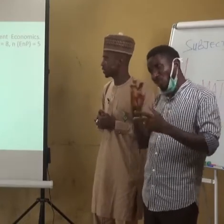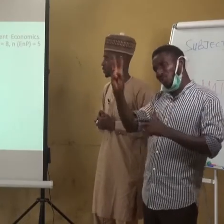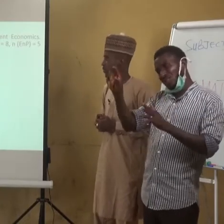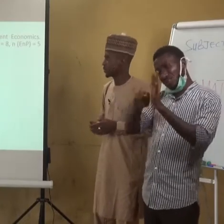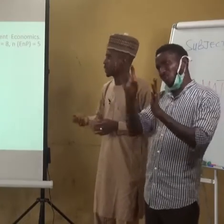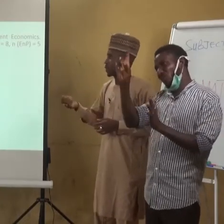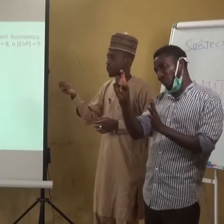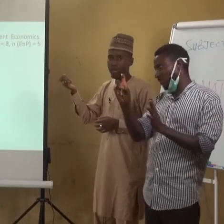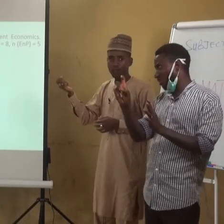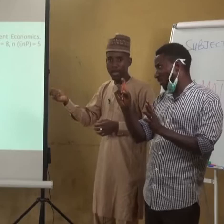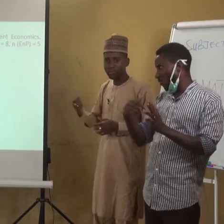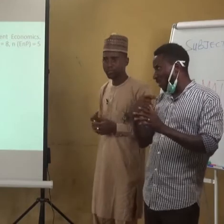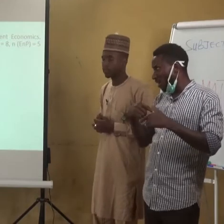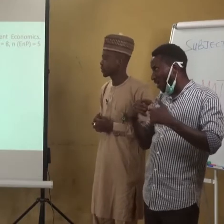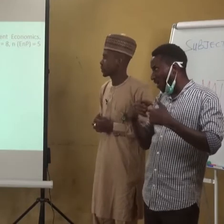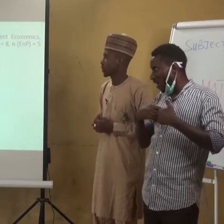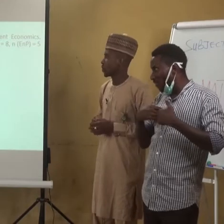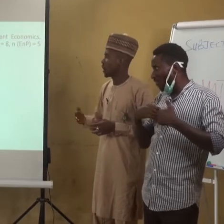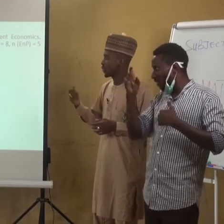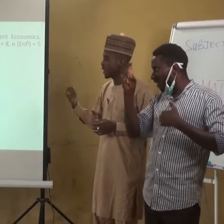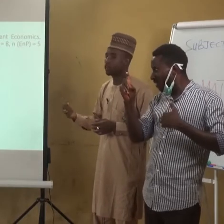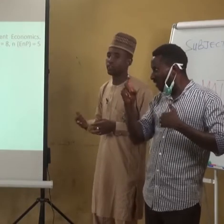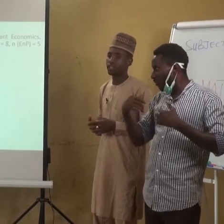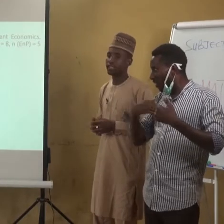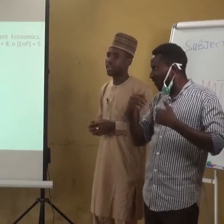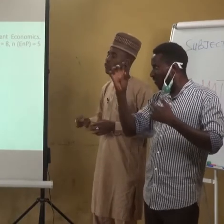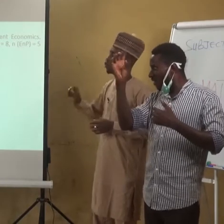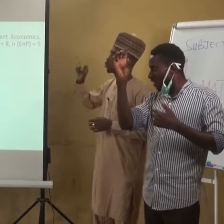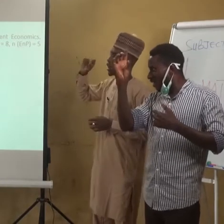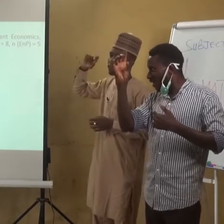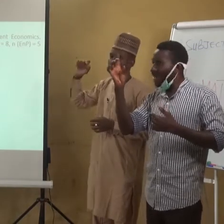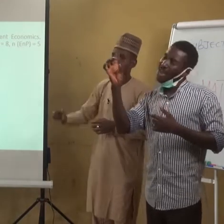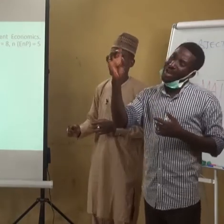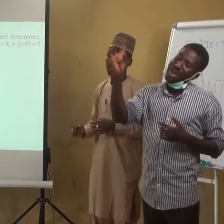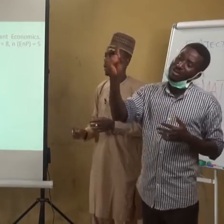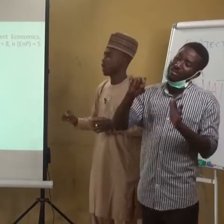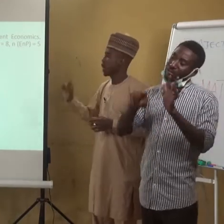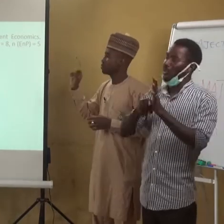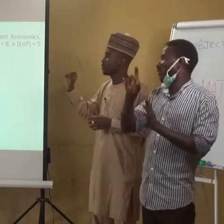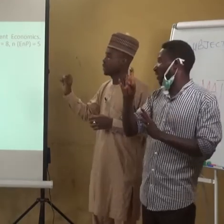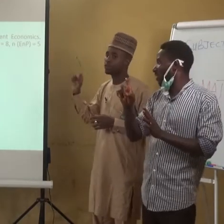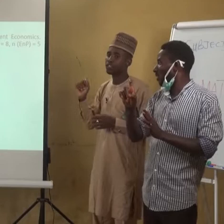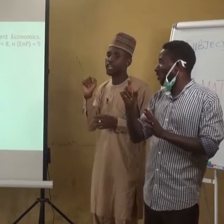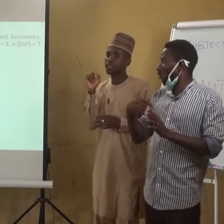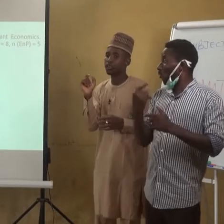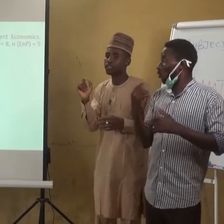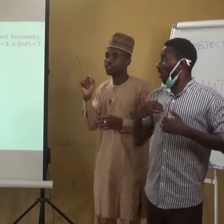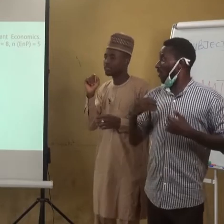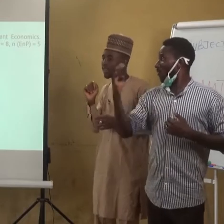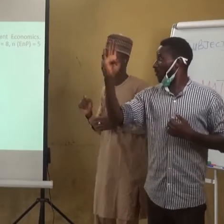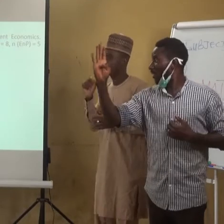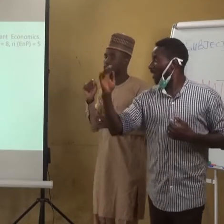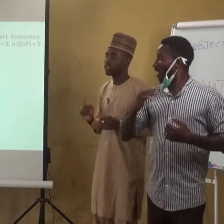minus X, we have X, we have 8 minus X, and we also have B. And B represent